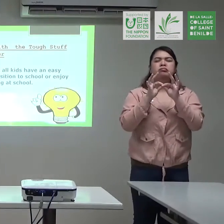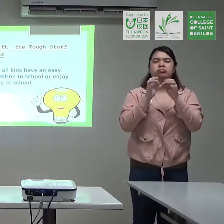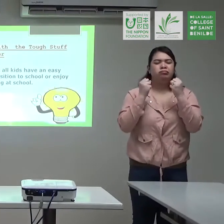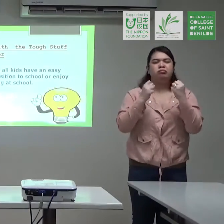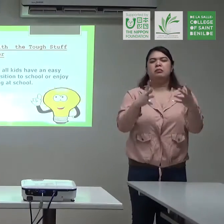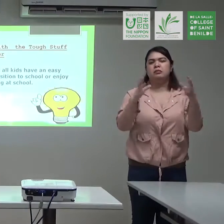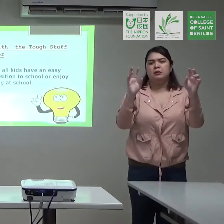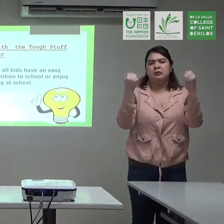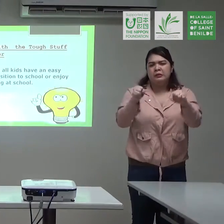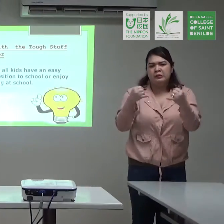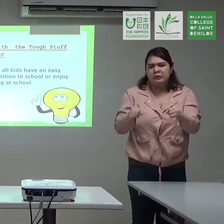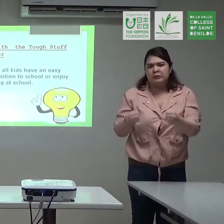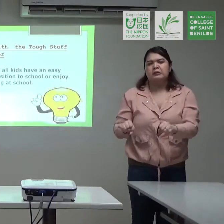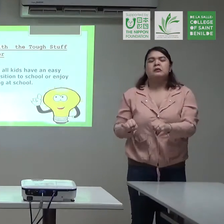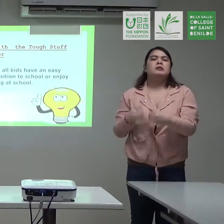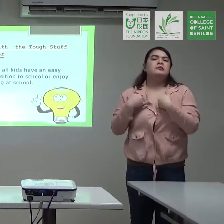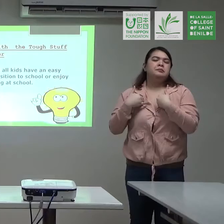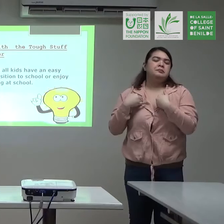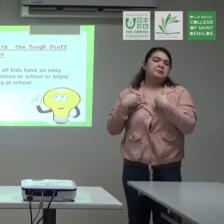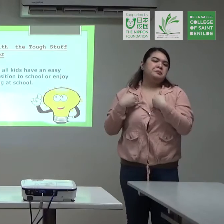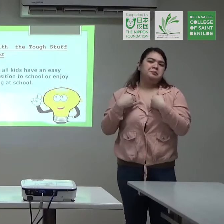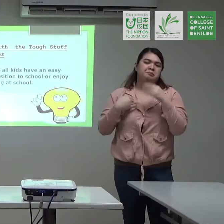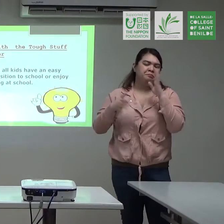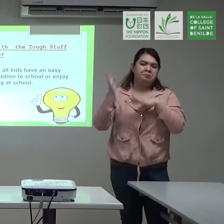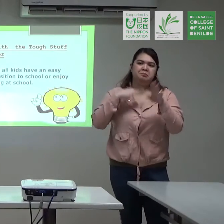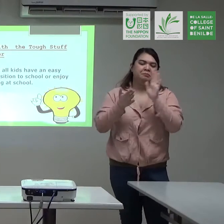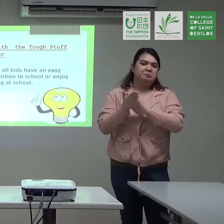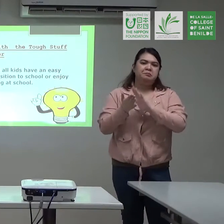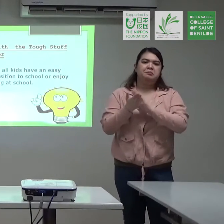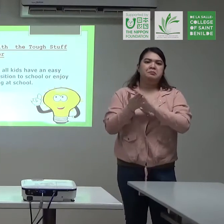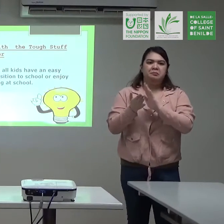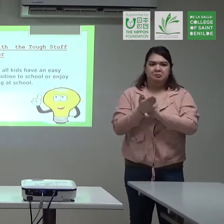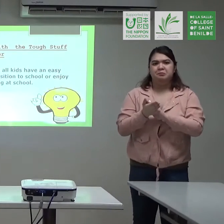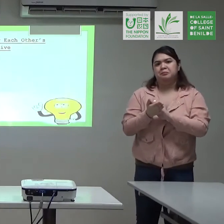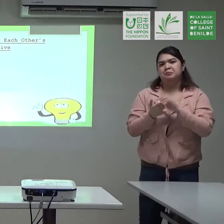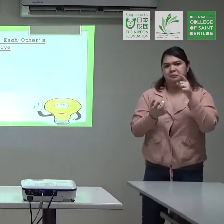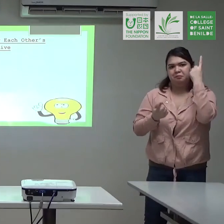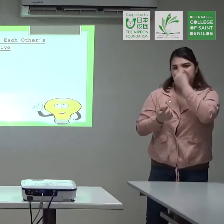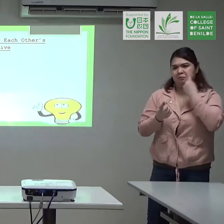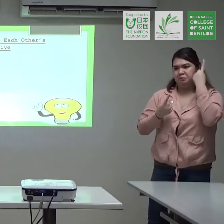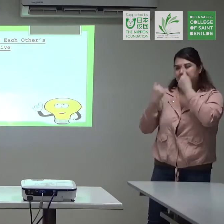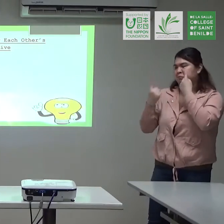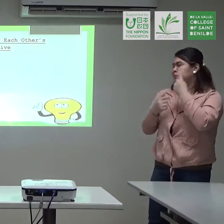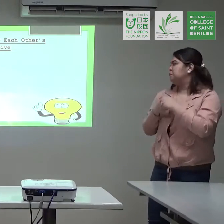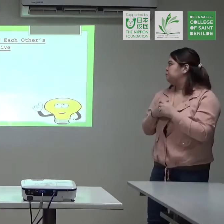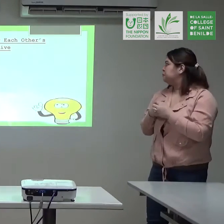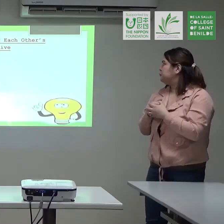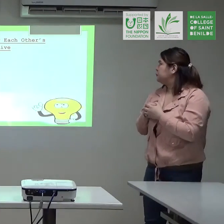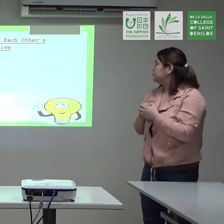all school problems you can think of. Okay?